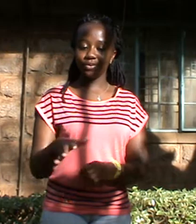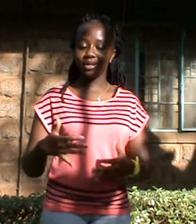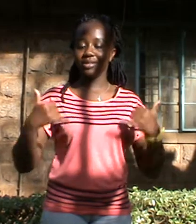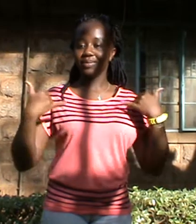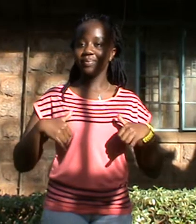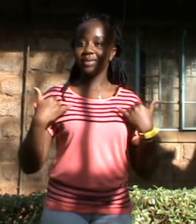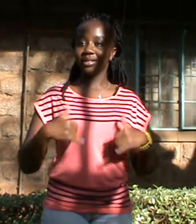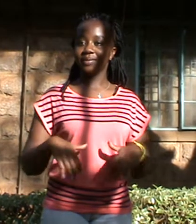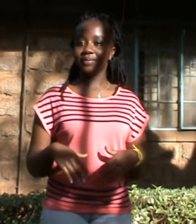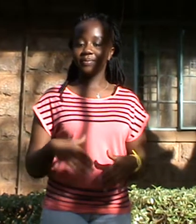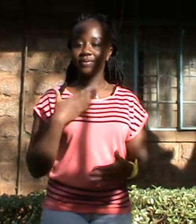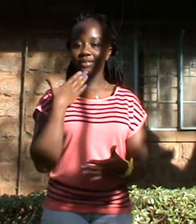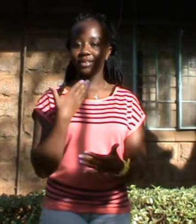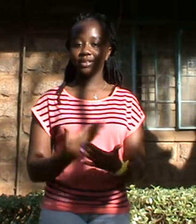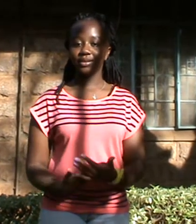Anywhere Thank you Thank you.